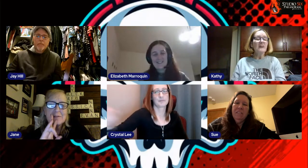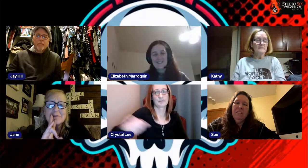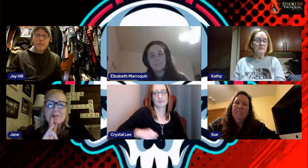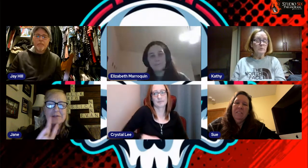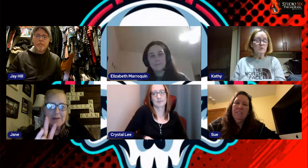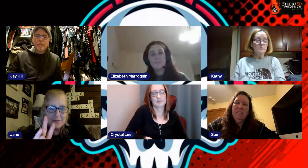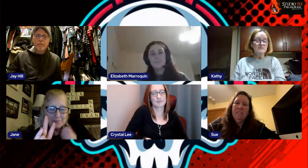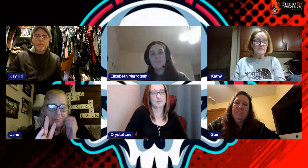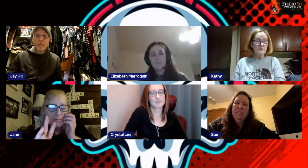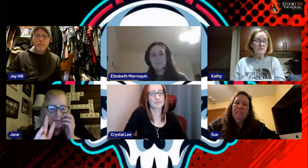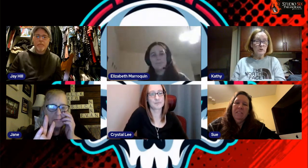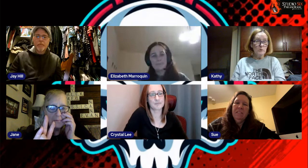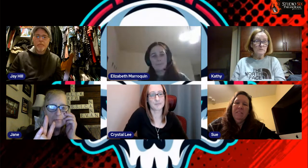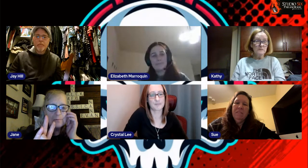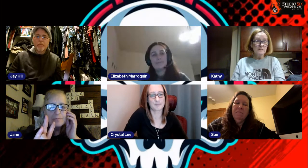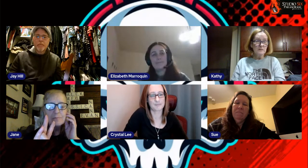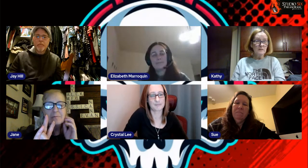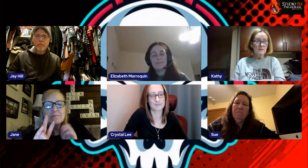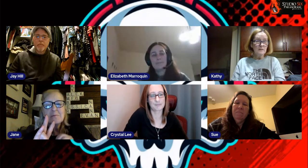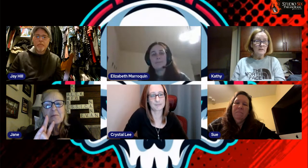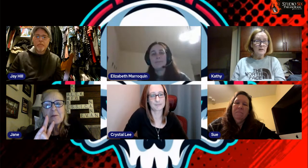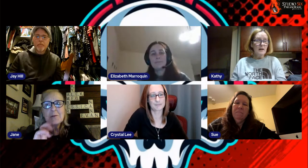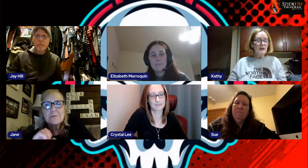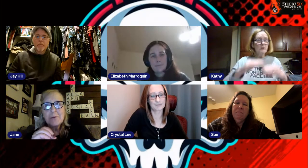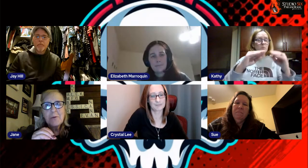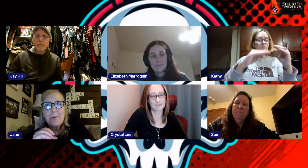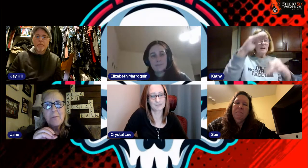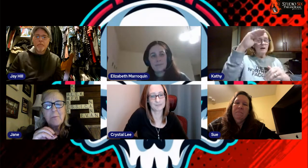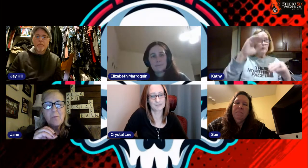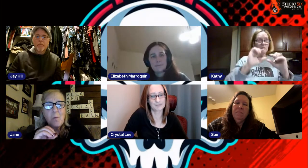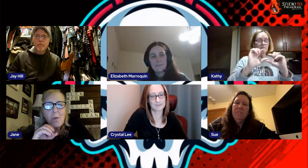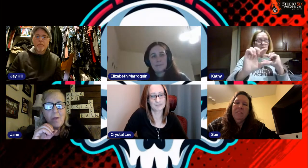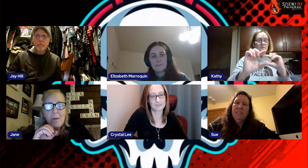the seventh, when she was 7 years old.